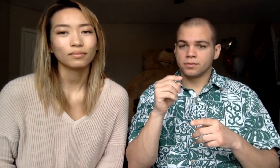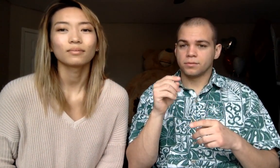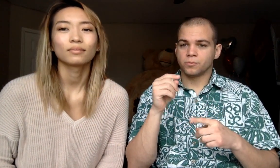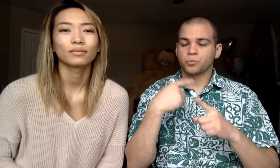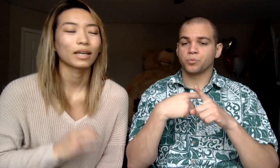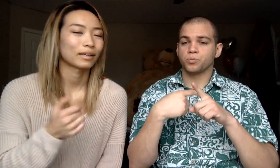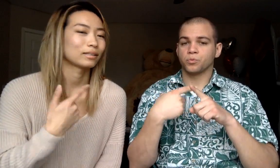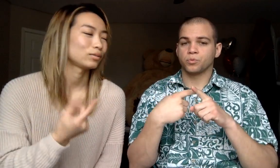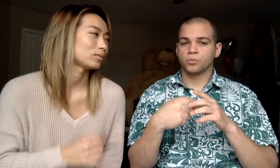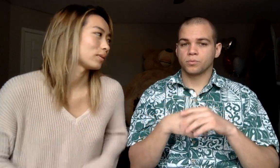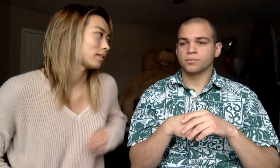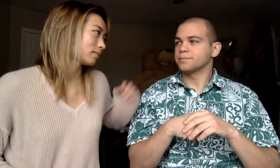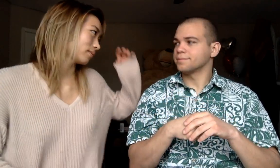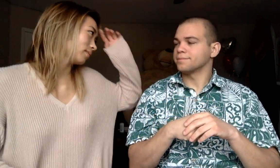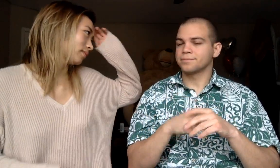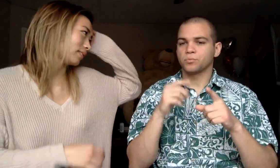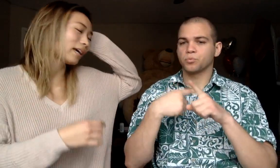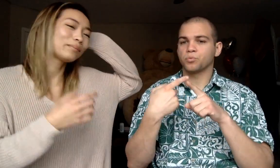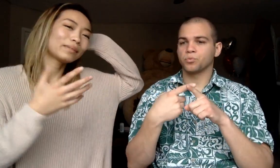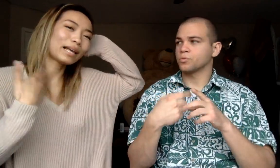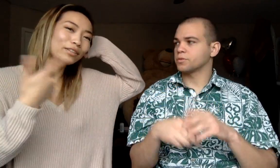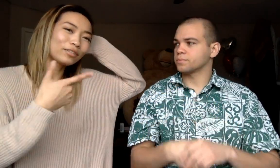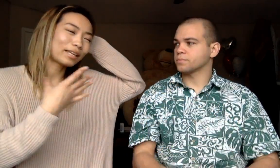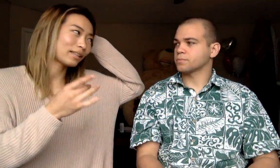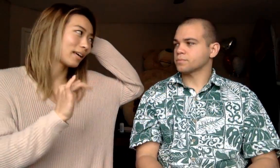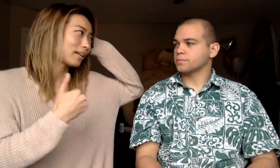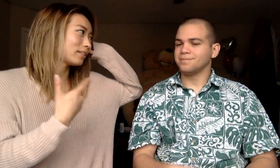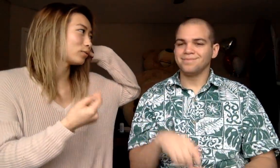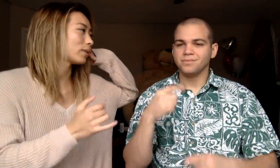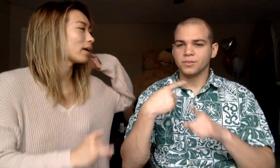Yeah, I do that. I'm glad you like that. I do that.